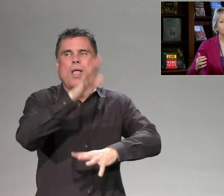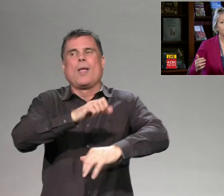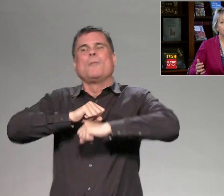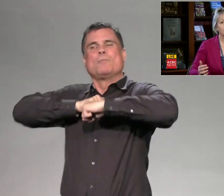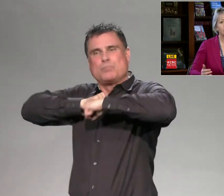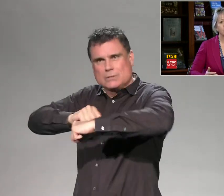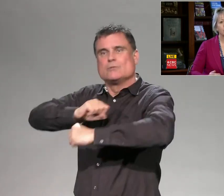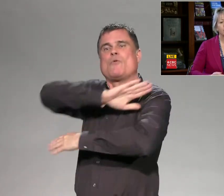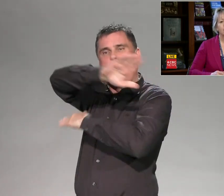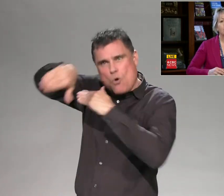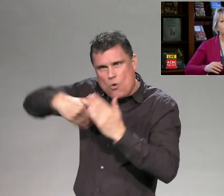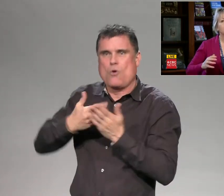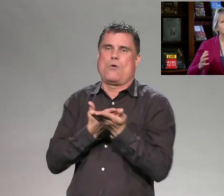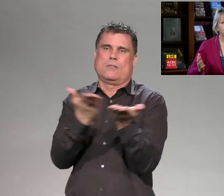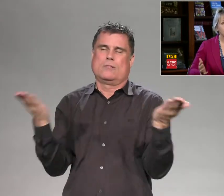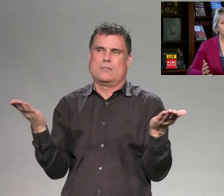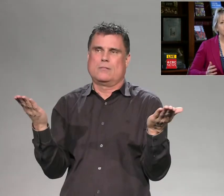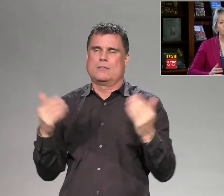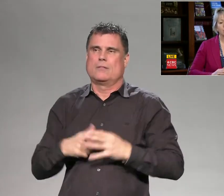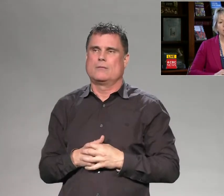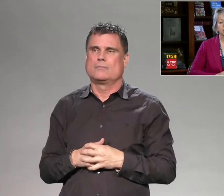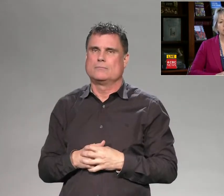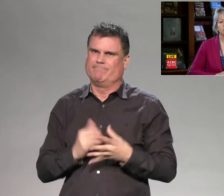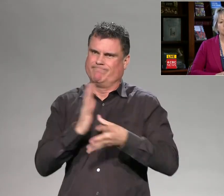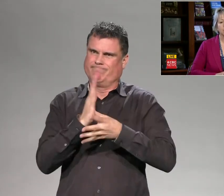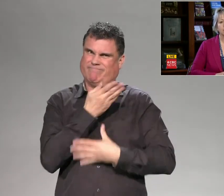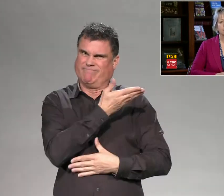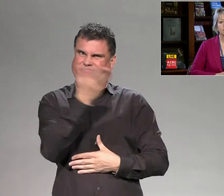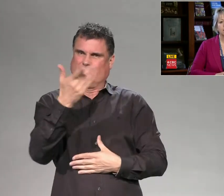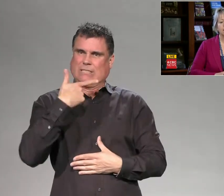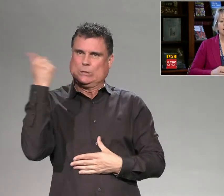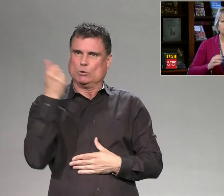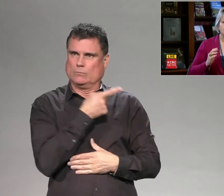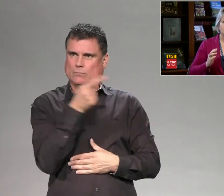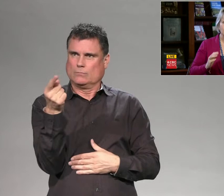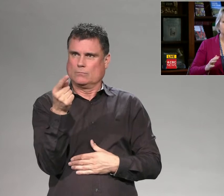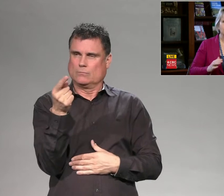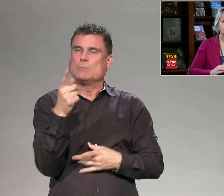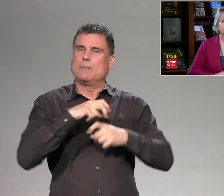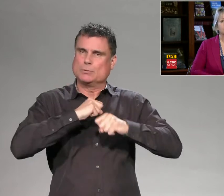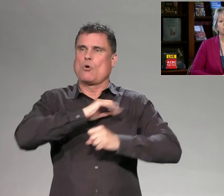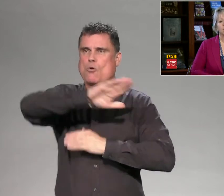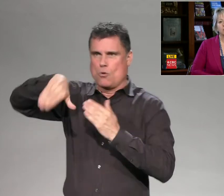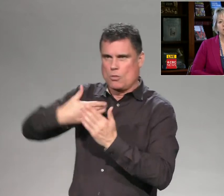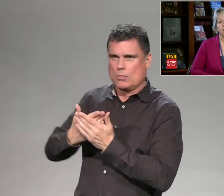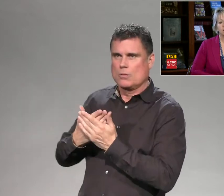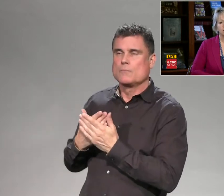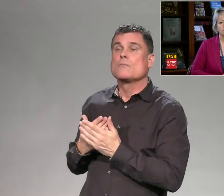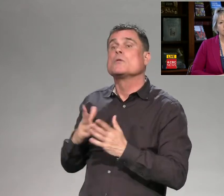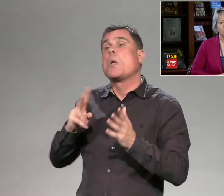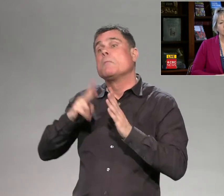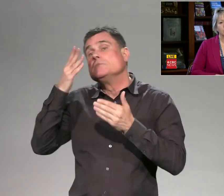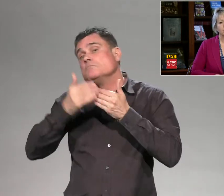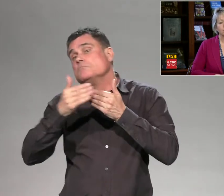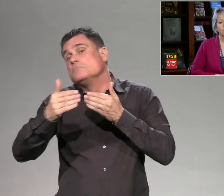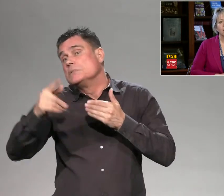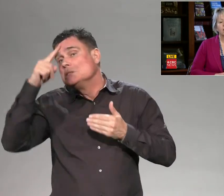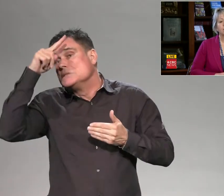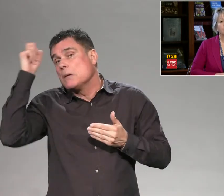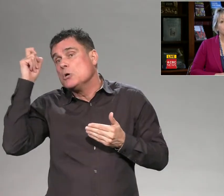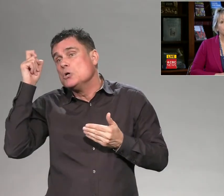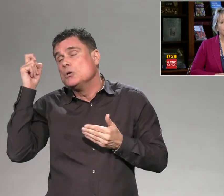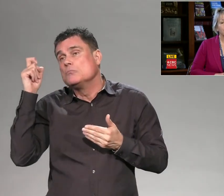that for young people with some safety precautions in place. And we do think that there might be vaccines available